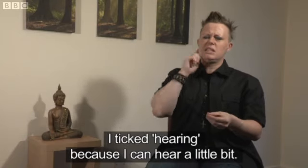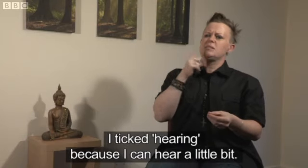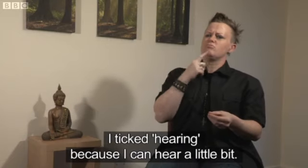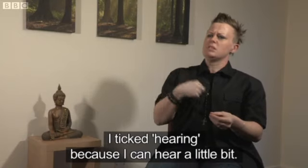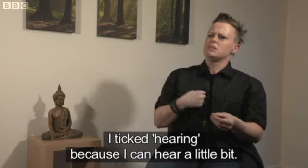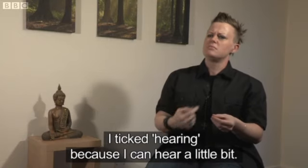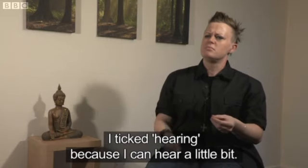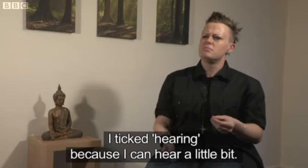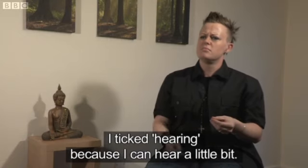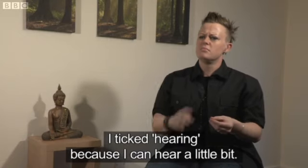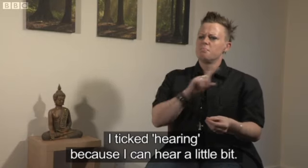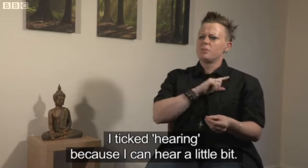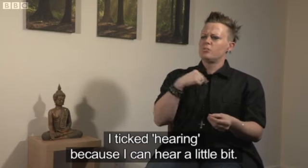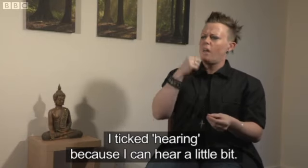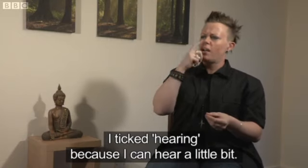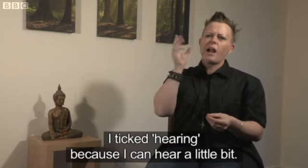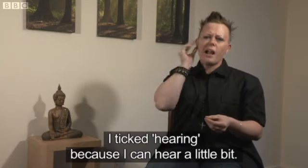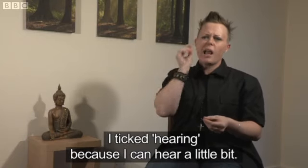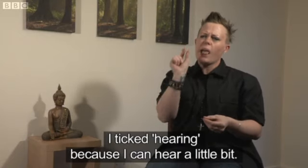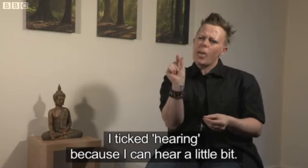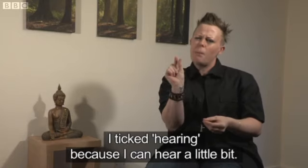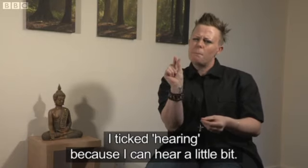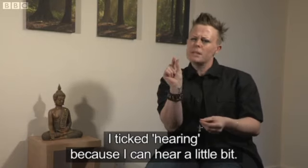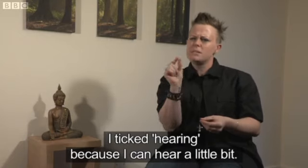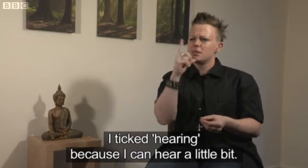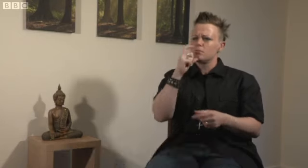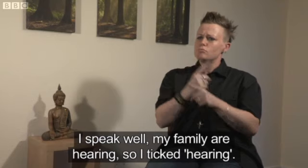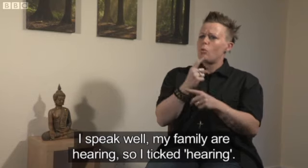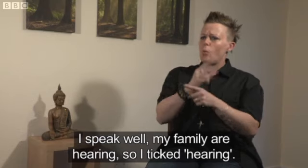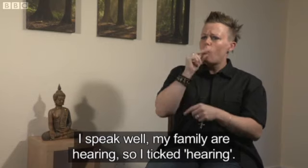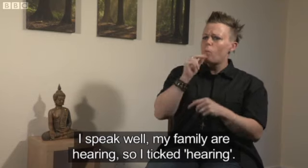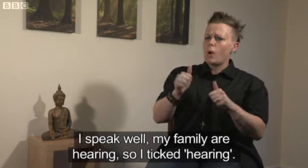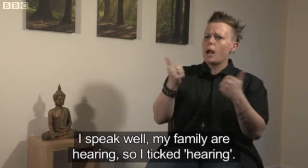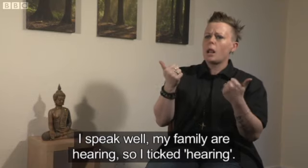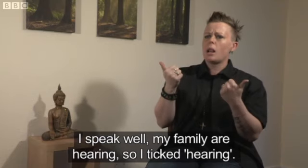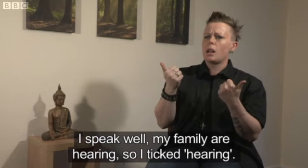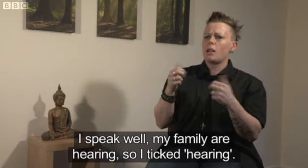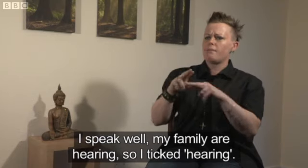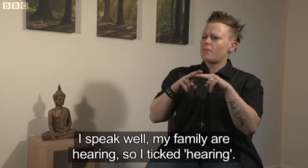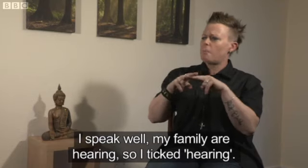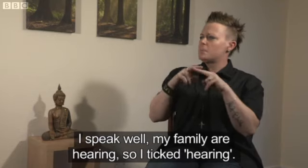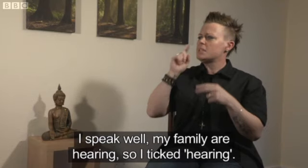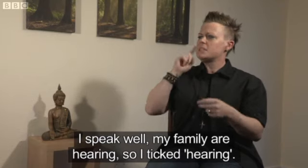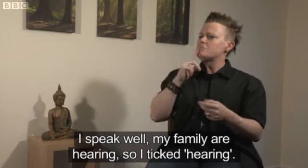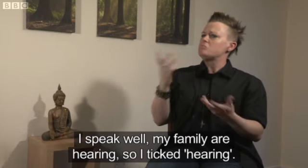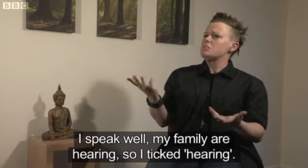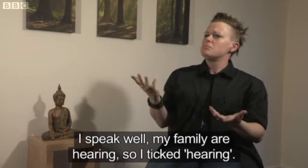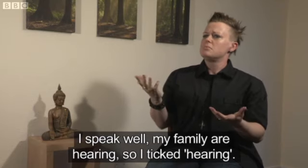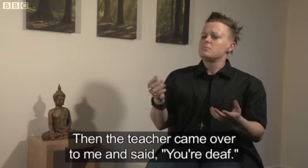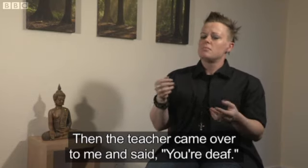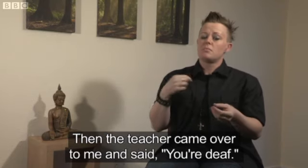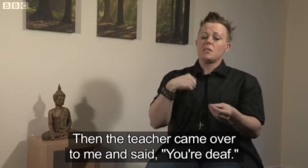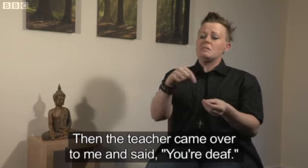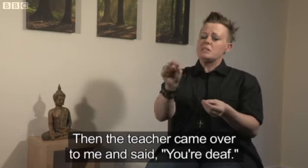ticked hearing because I can hear a little bit. I speak well. My family are hearing, so I ticked hearing. Then the teacher came over to me and